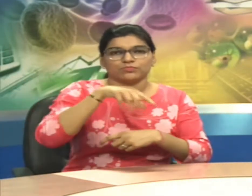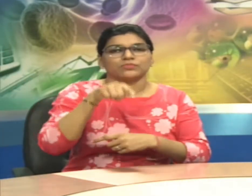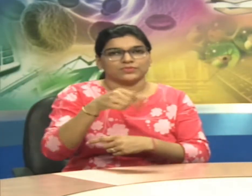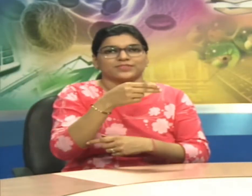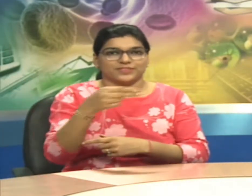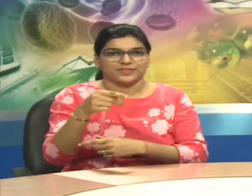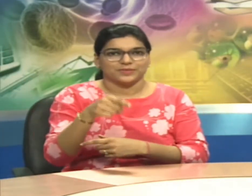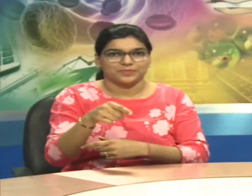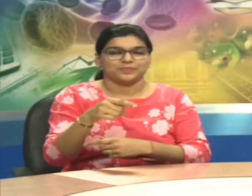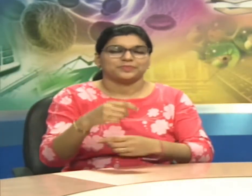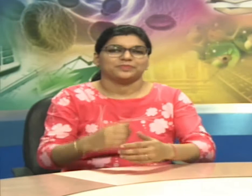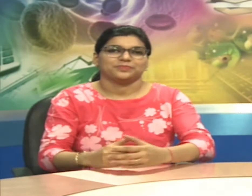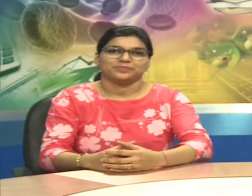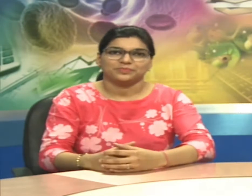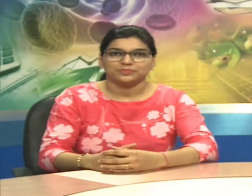There are some examples of big cities.